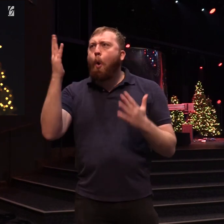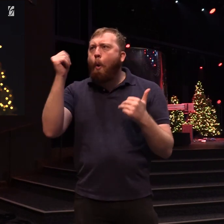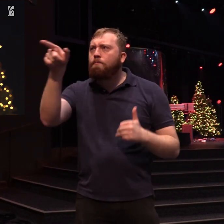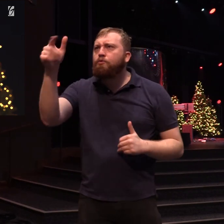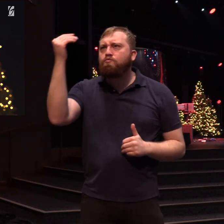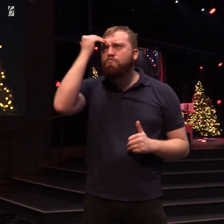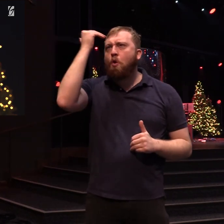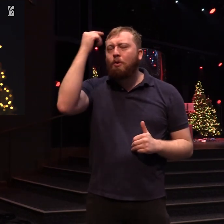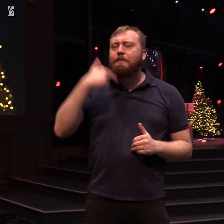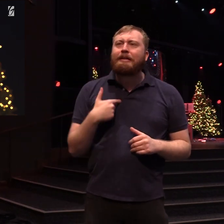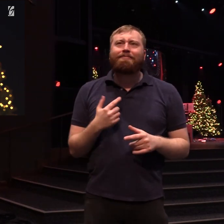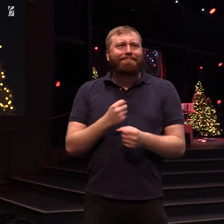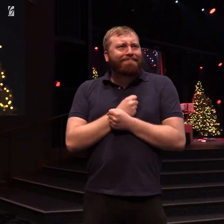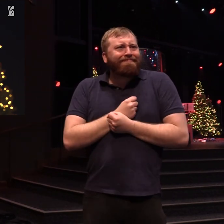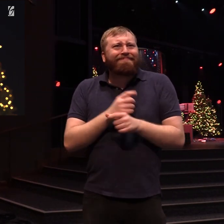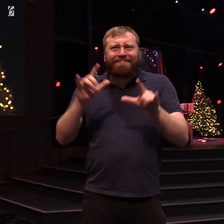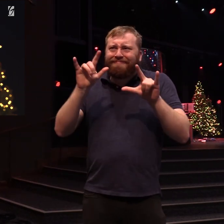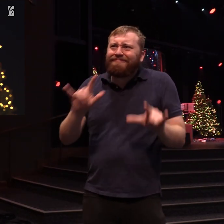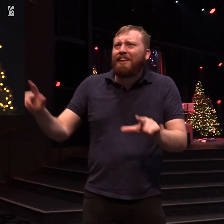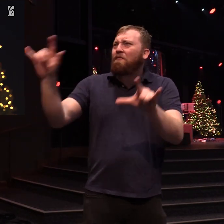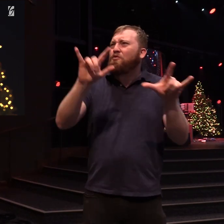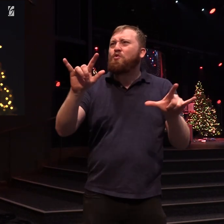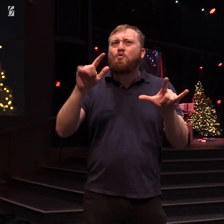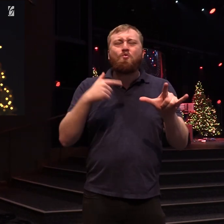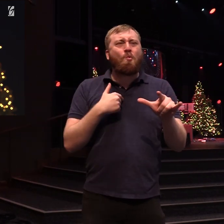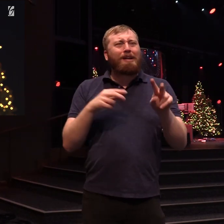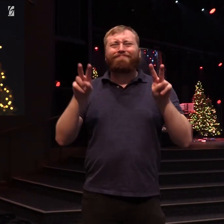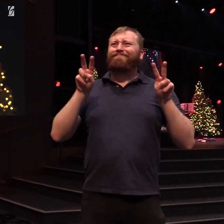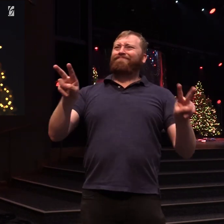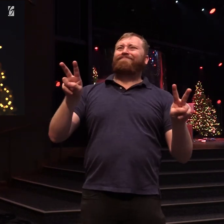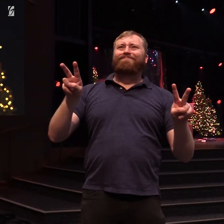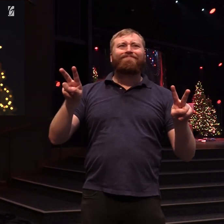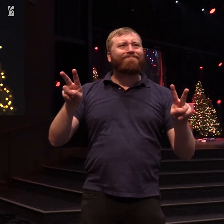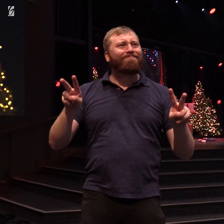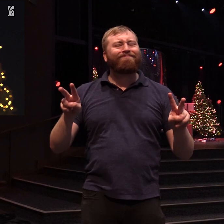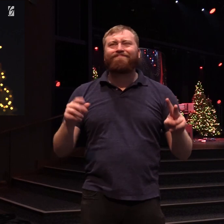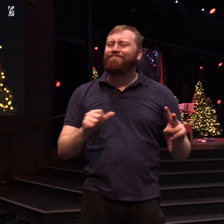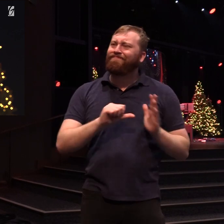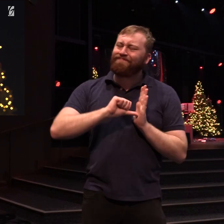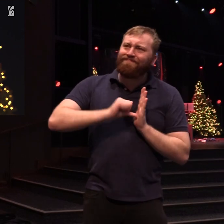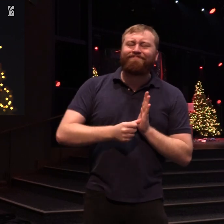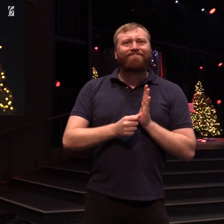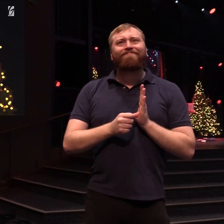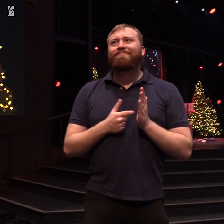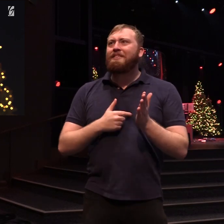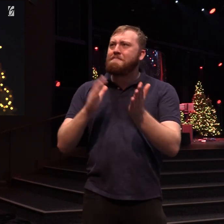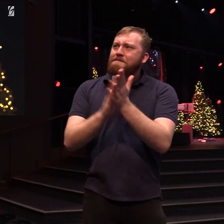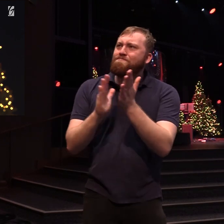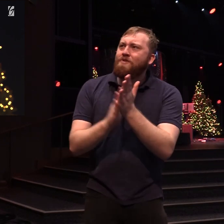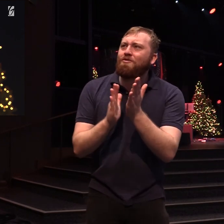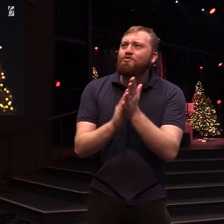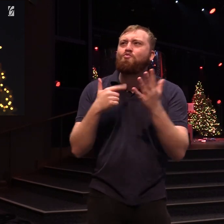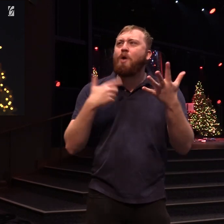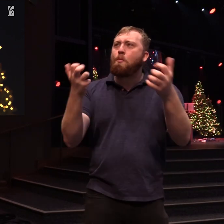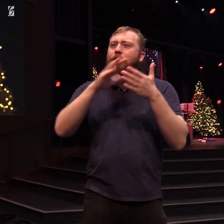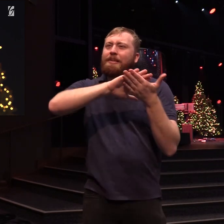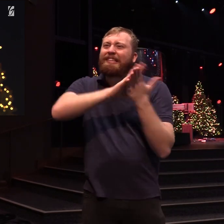I admire you, I applaud you, I aspire to be like